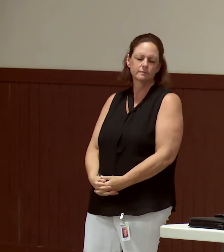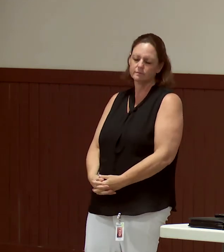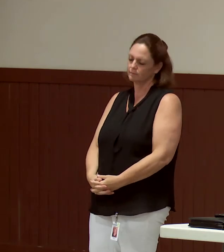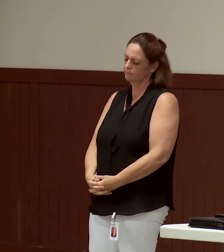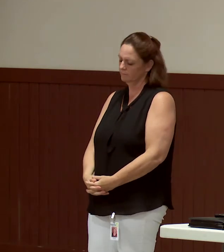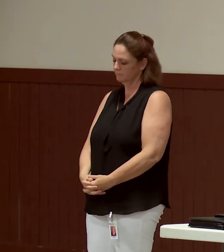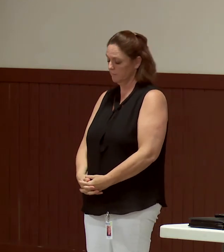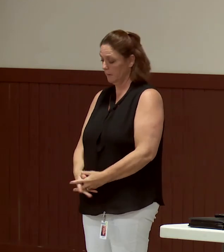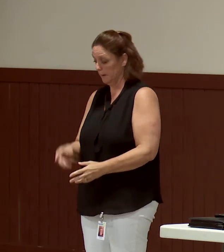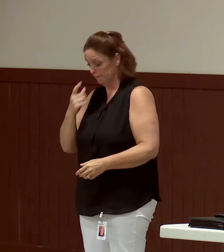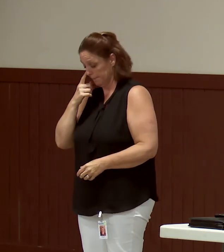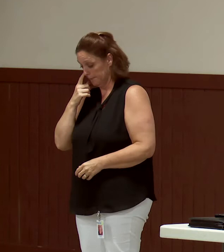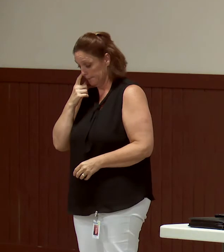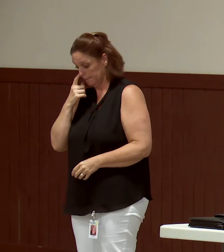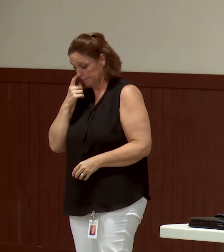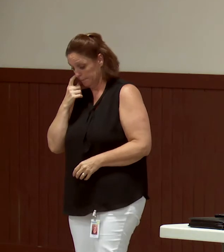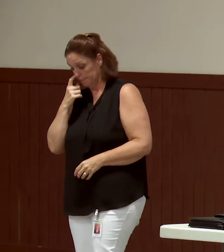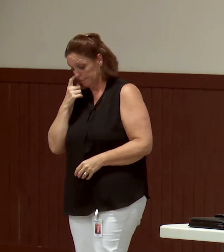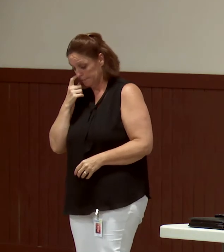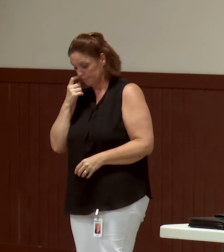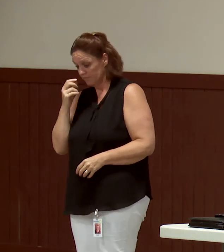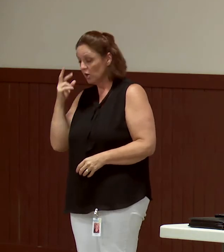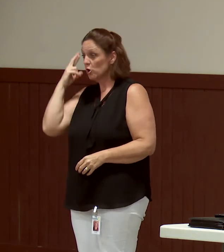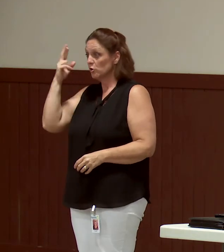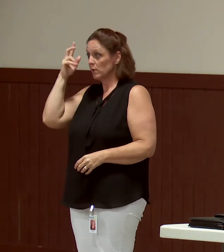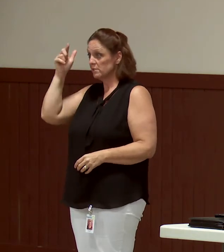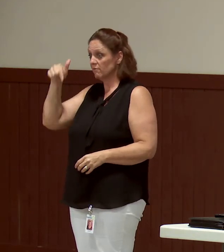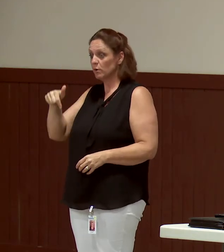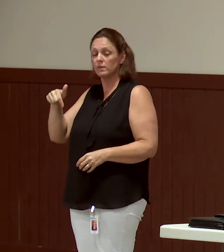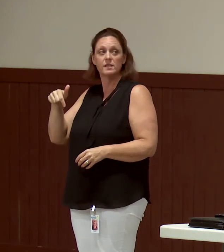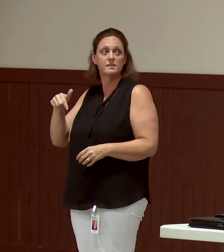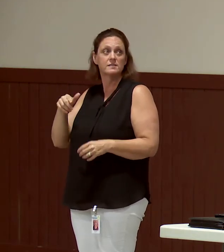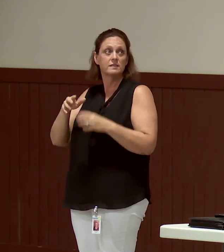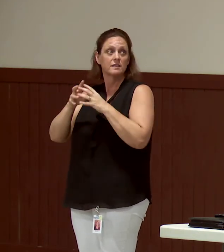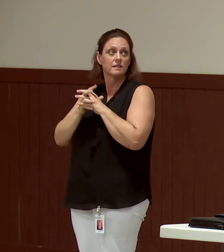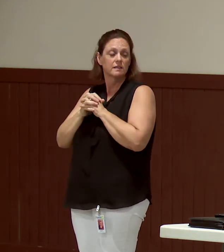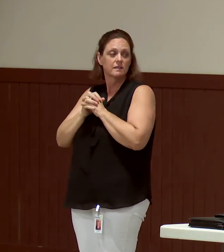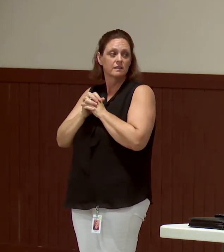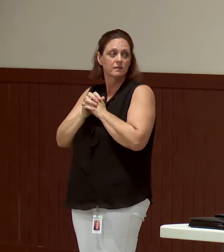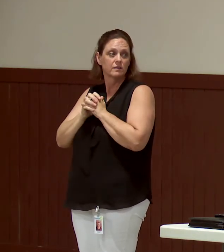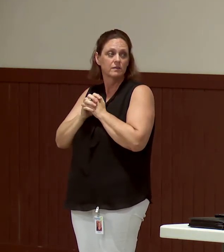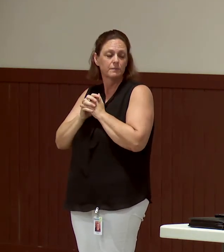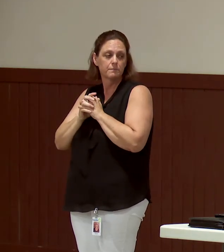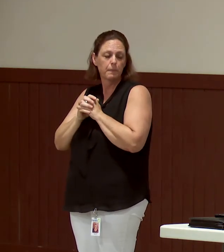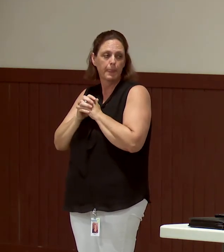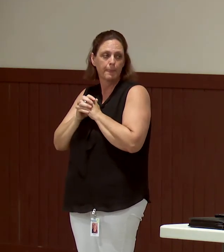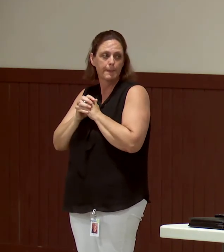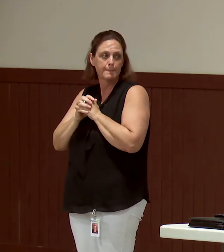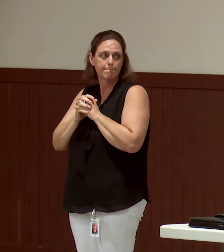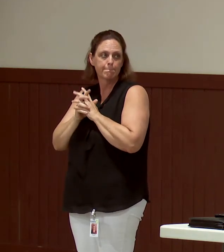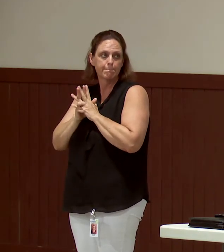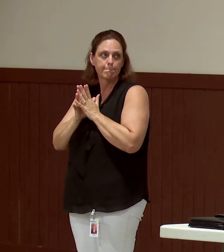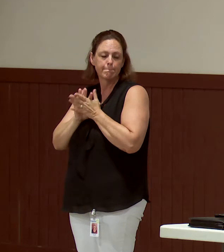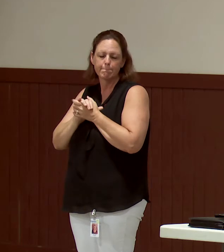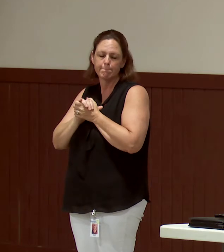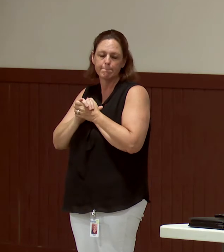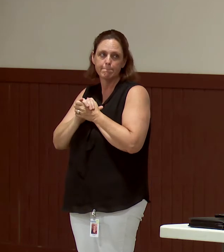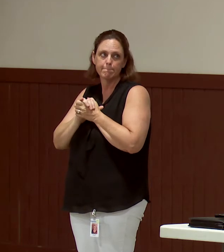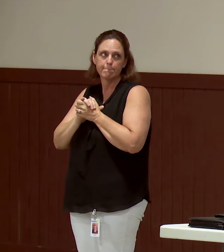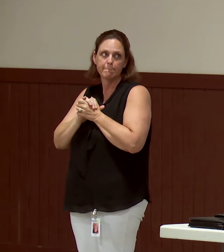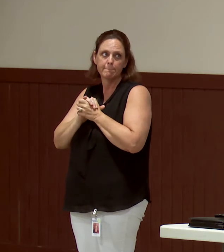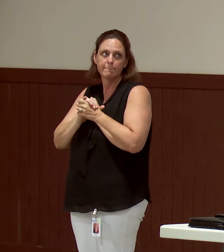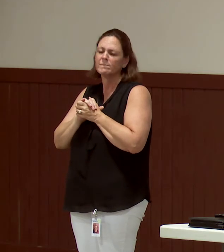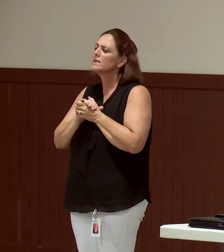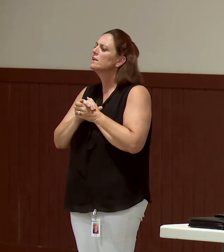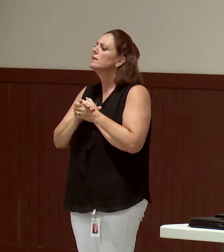the purpose of what we want to primarily use that information for is to determine how